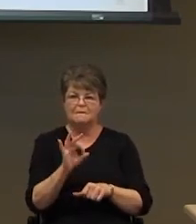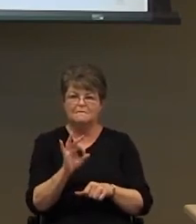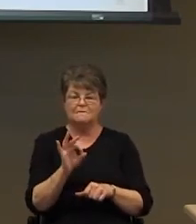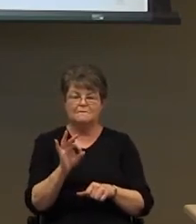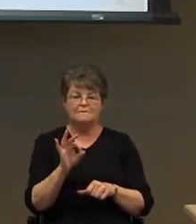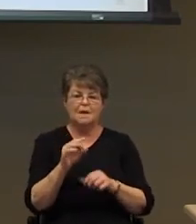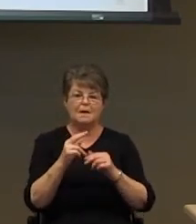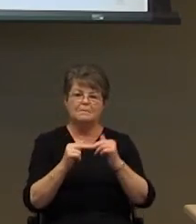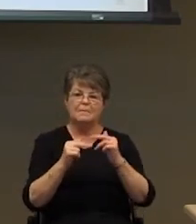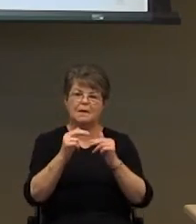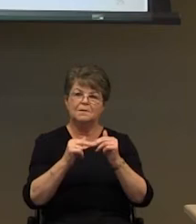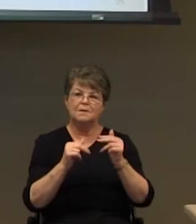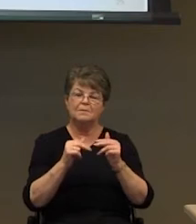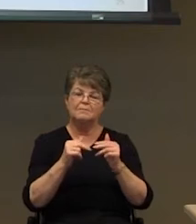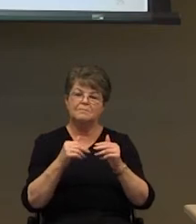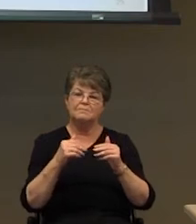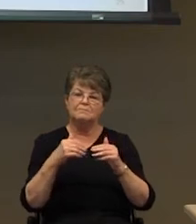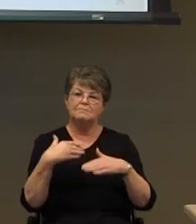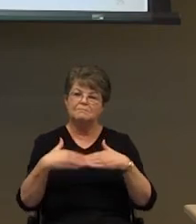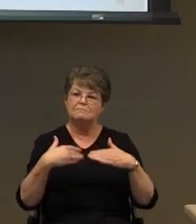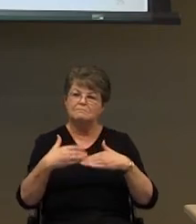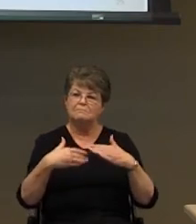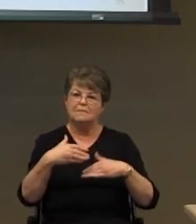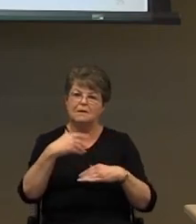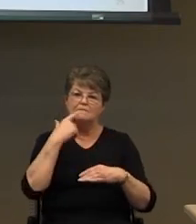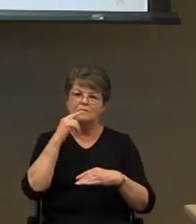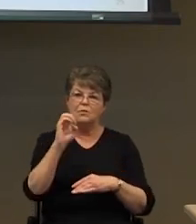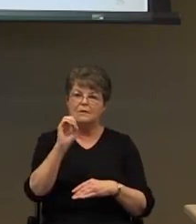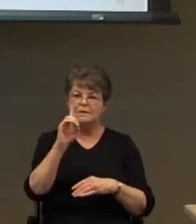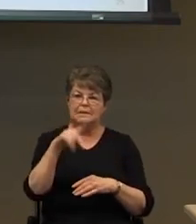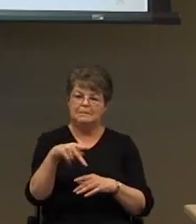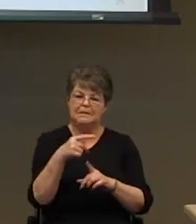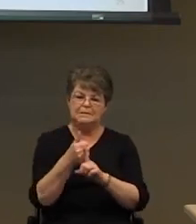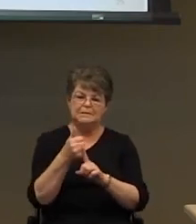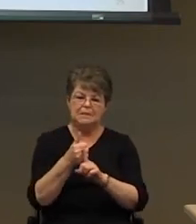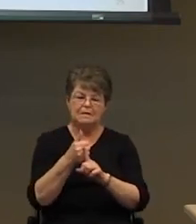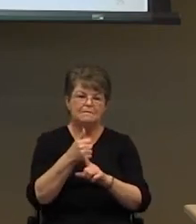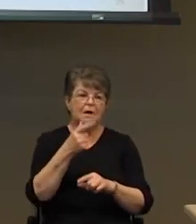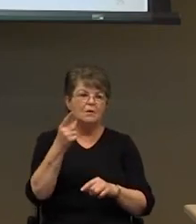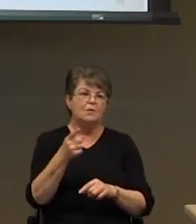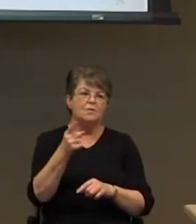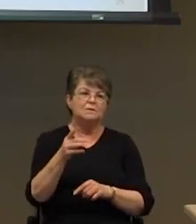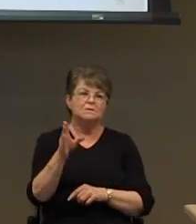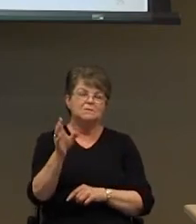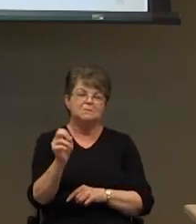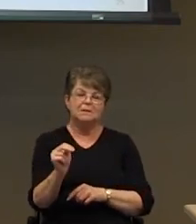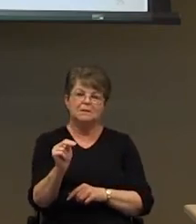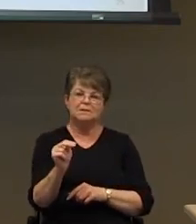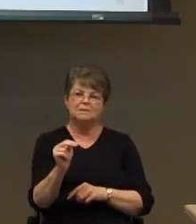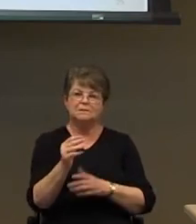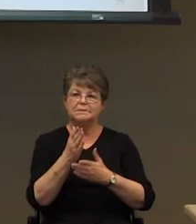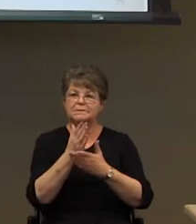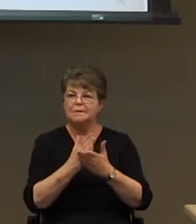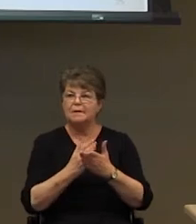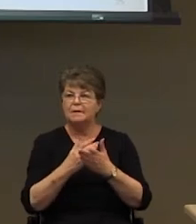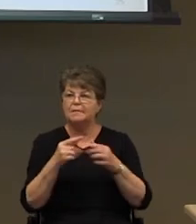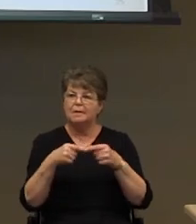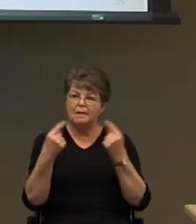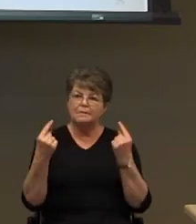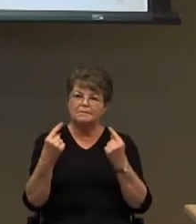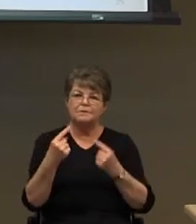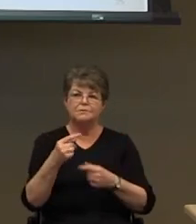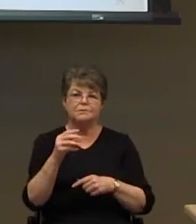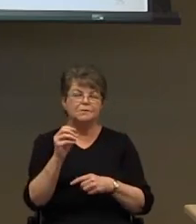of building momentum for the EDP itself. I think there's always been some controversy or